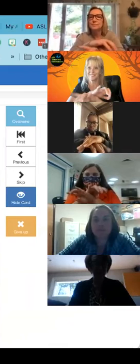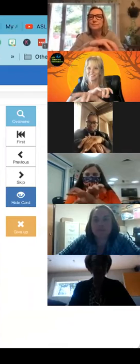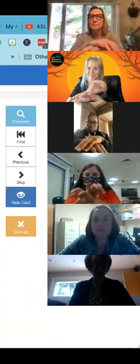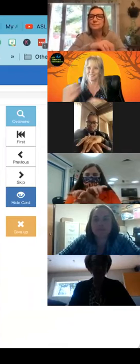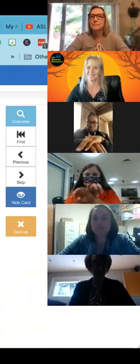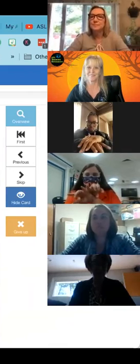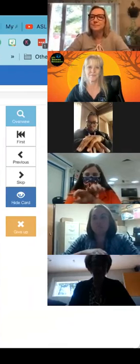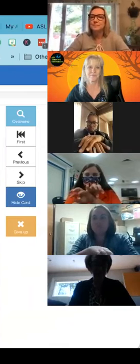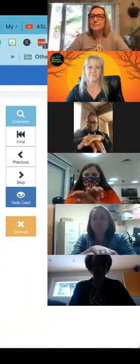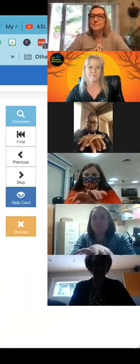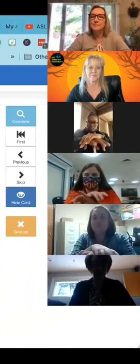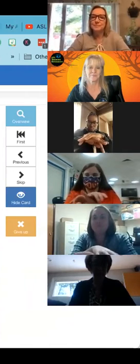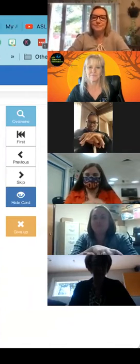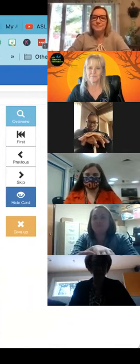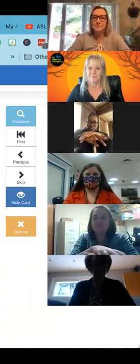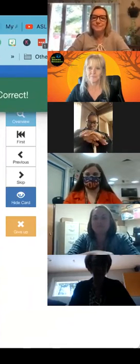Spider.